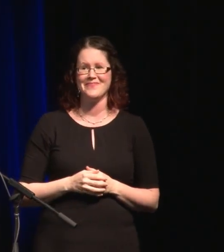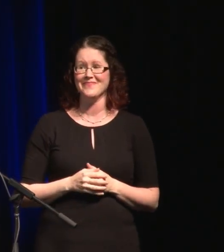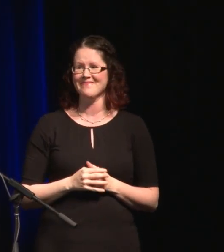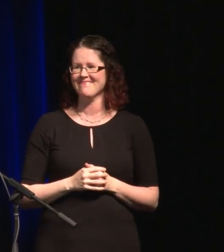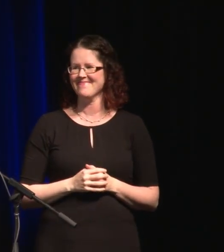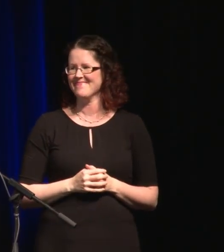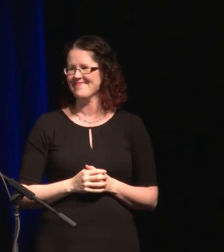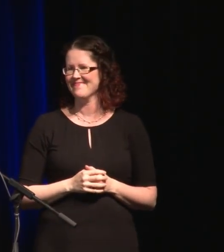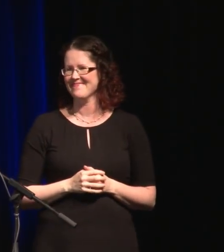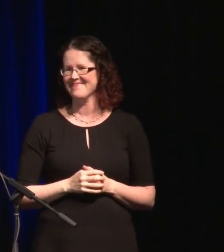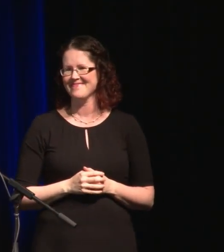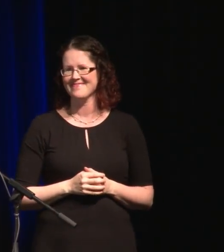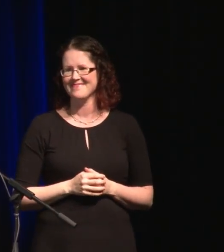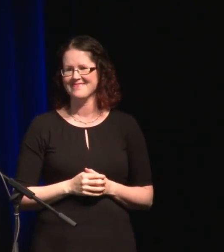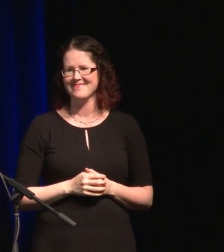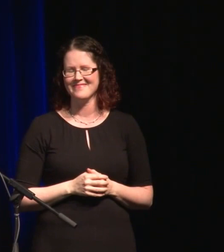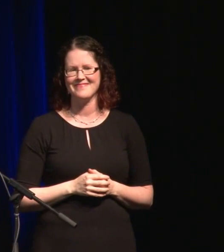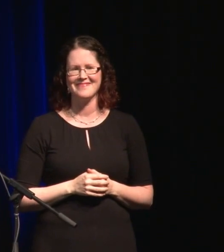Sorry.